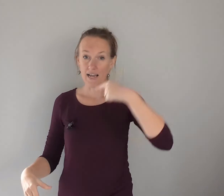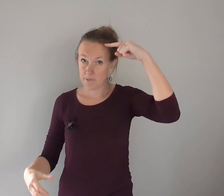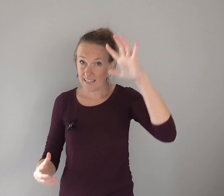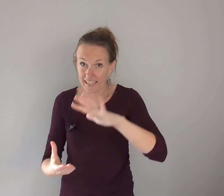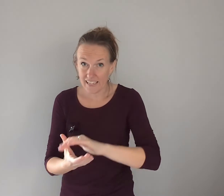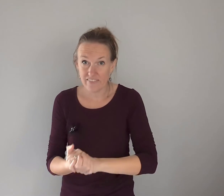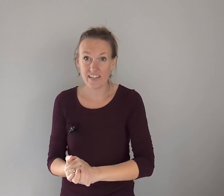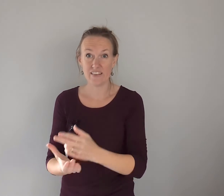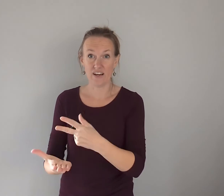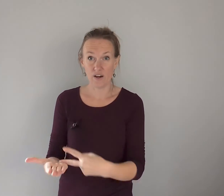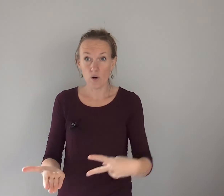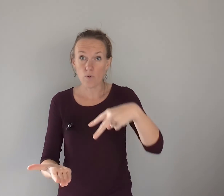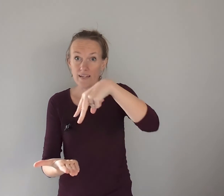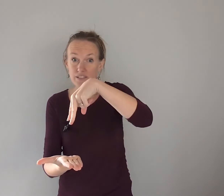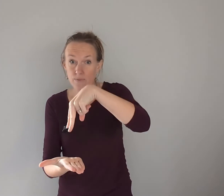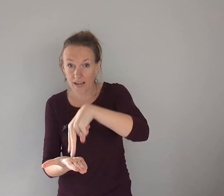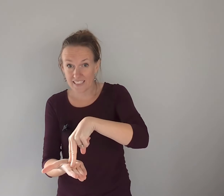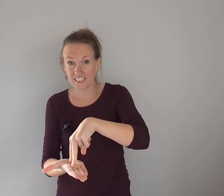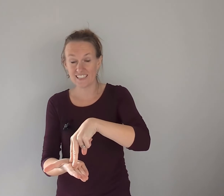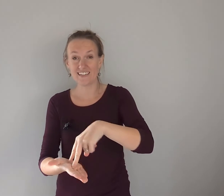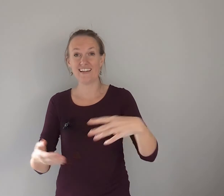I believe in the resurrection.